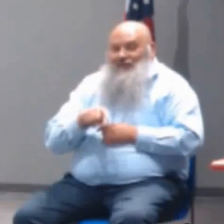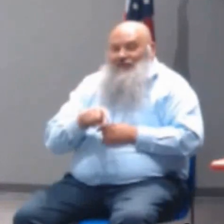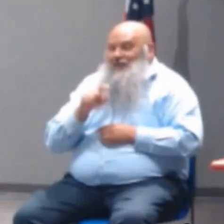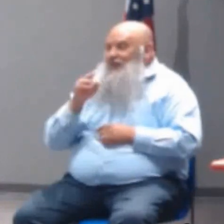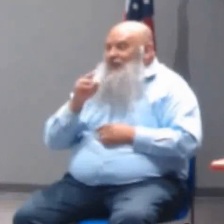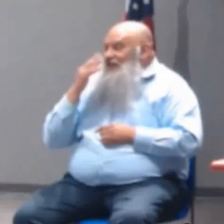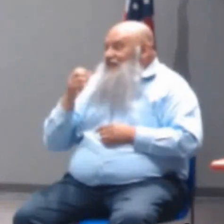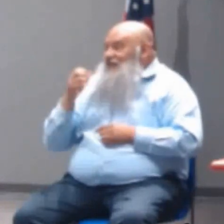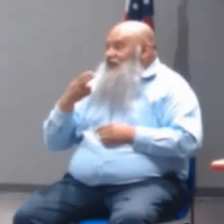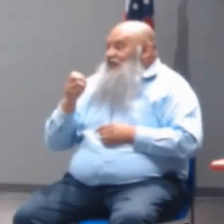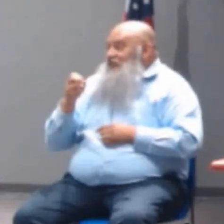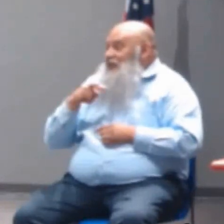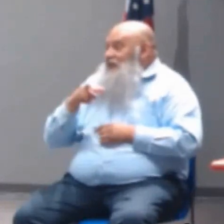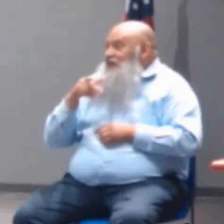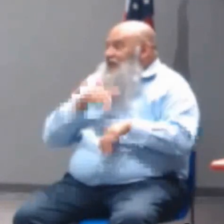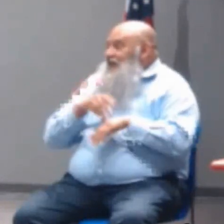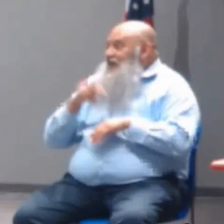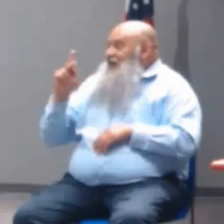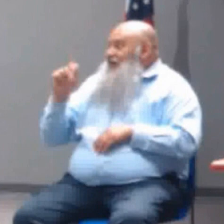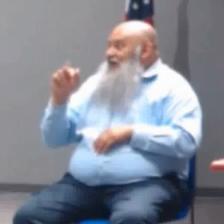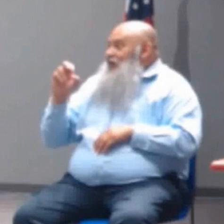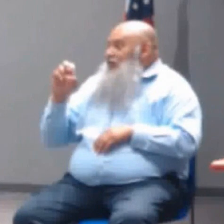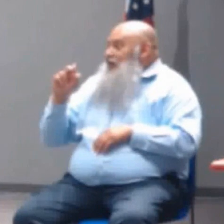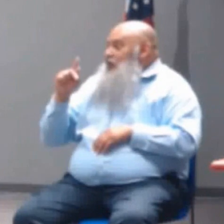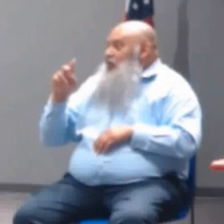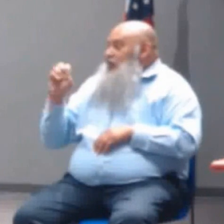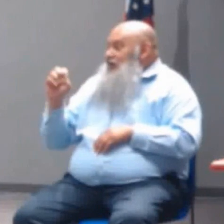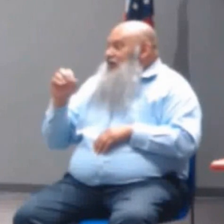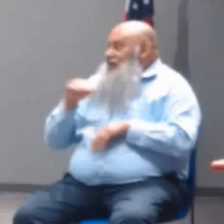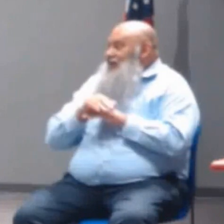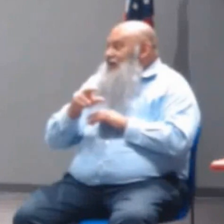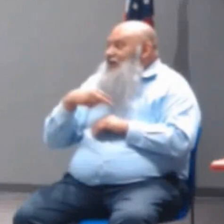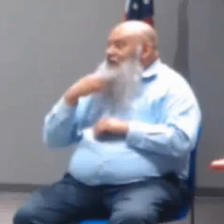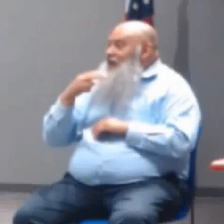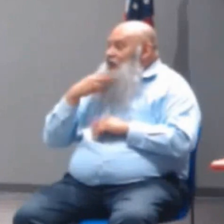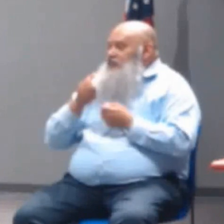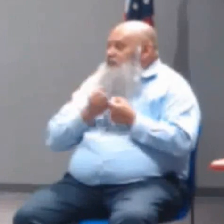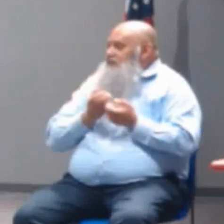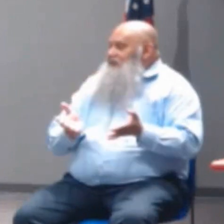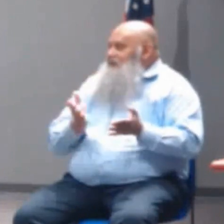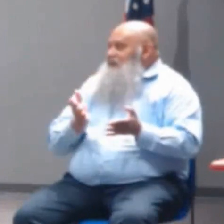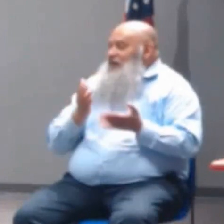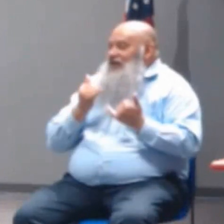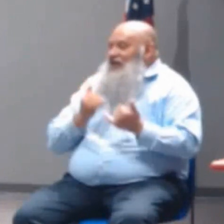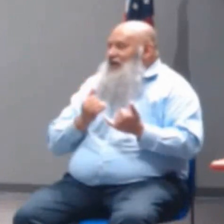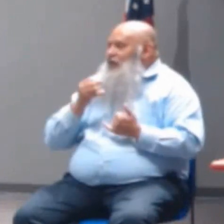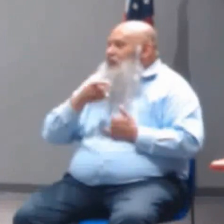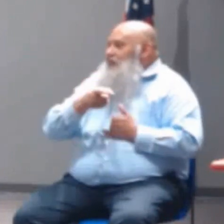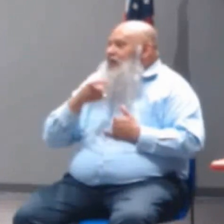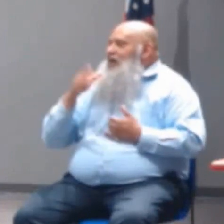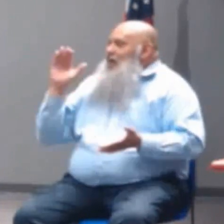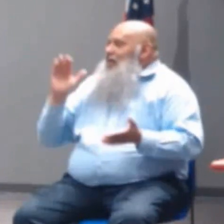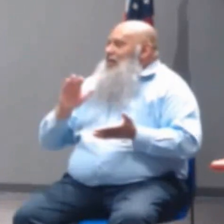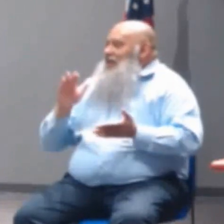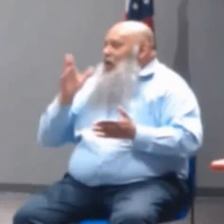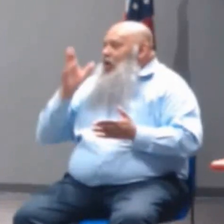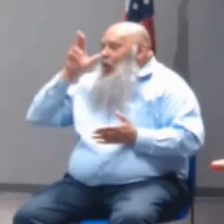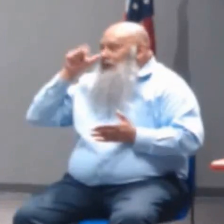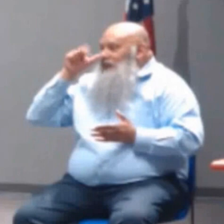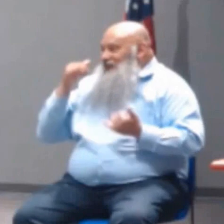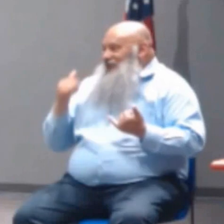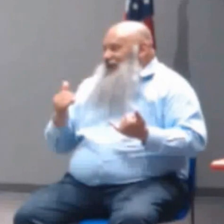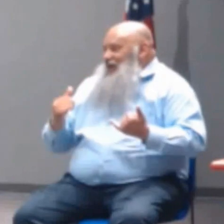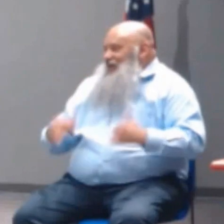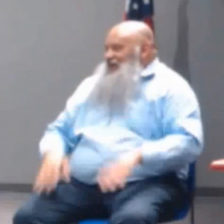Because she was at a karaoke night, and she blew out her voice at karaoke night, and now she's a little hoarse.